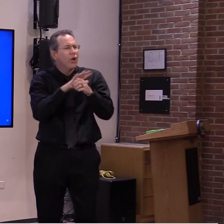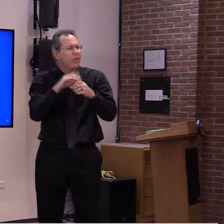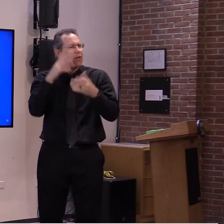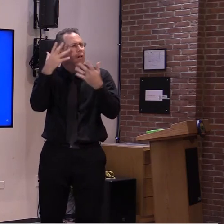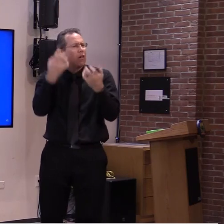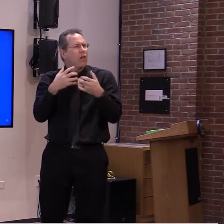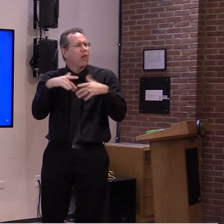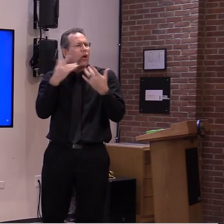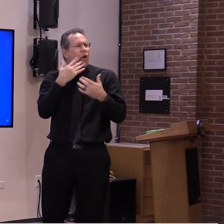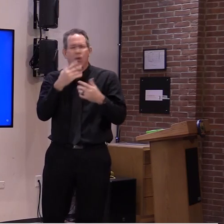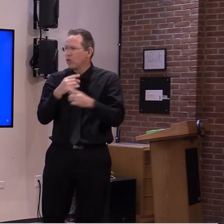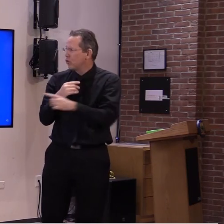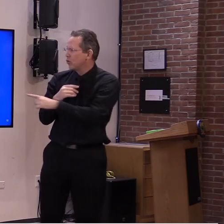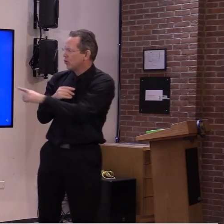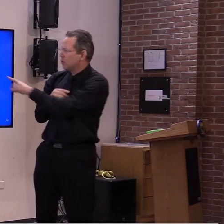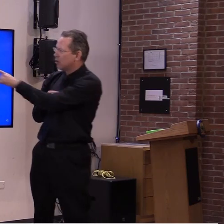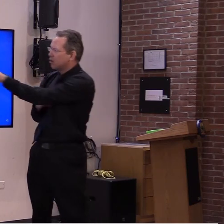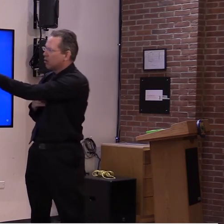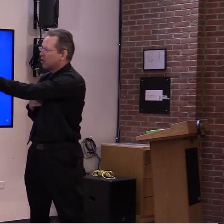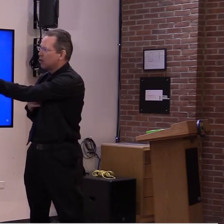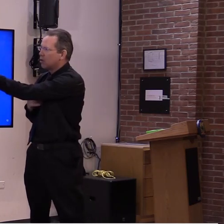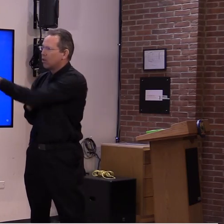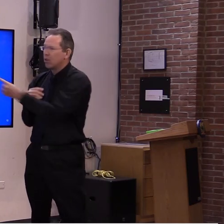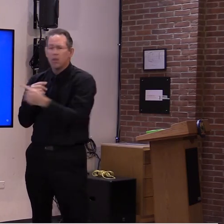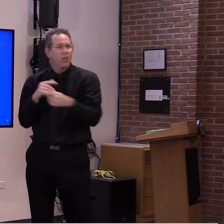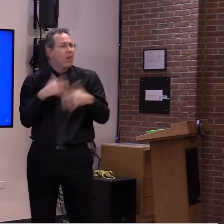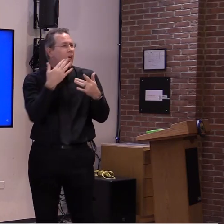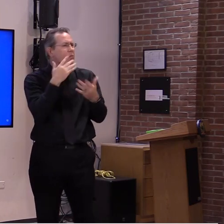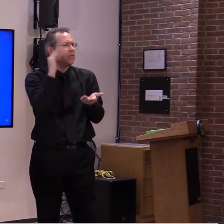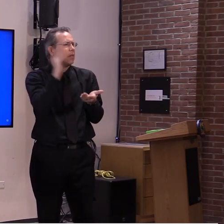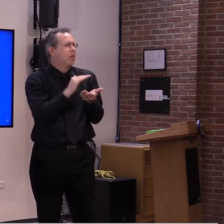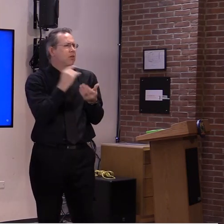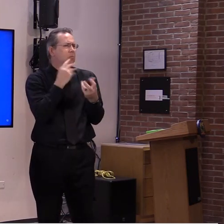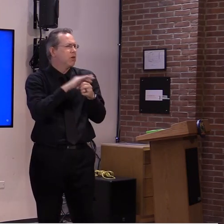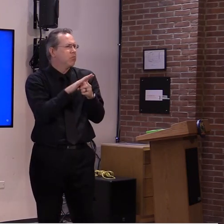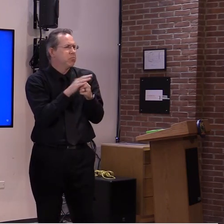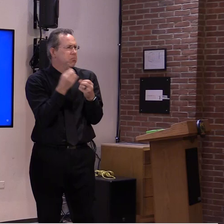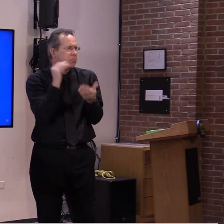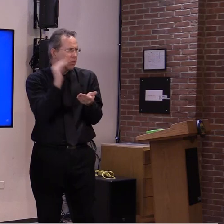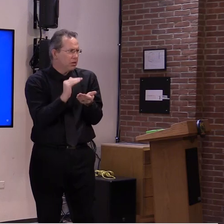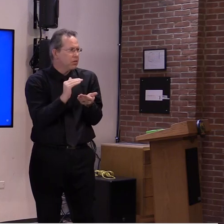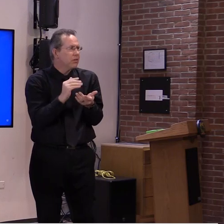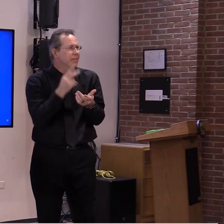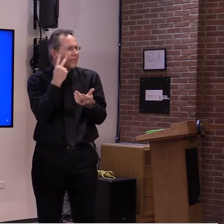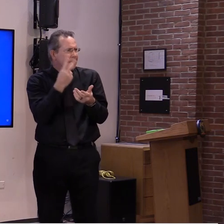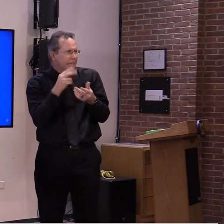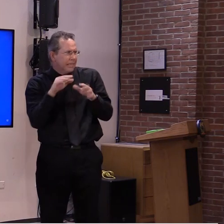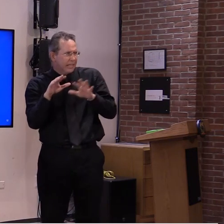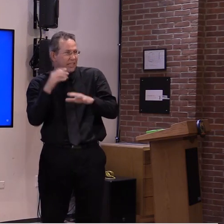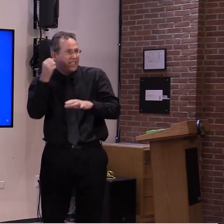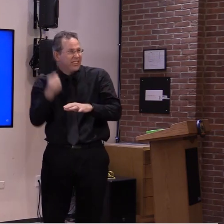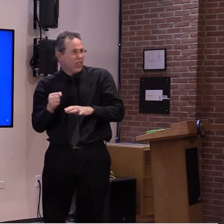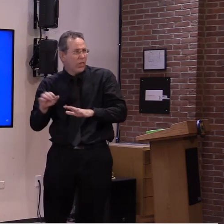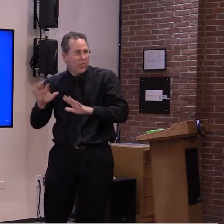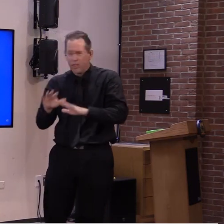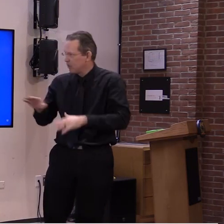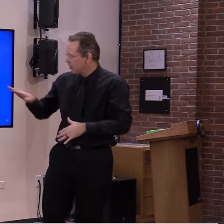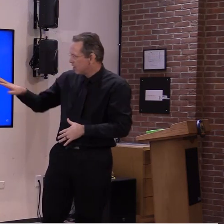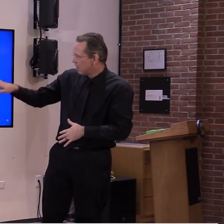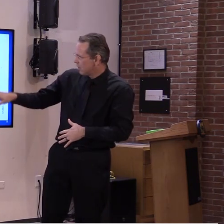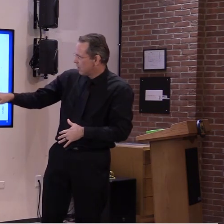counts. However, it's also important to note that our southernmost counties have also seen higher cases in the recent